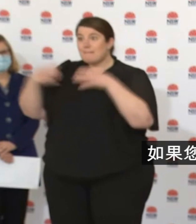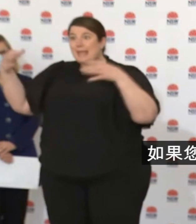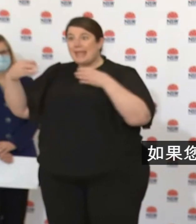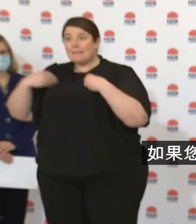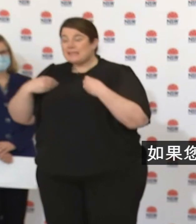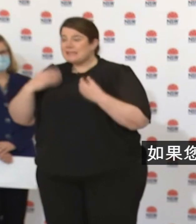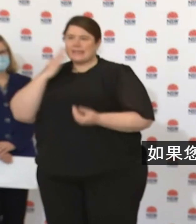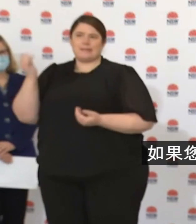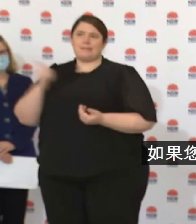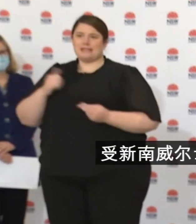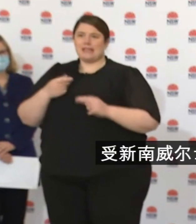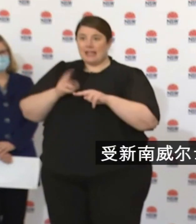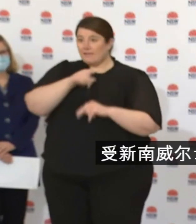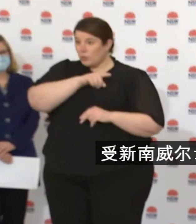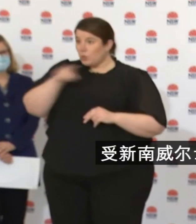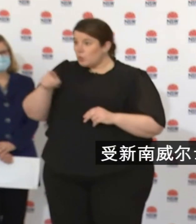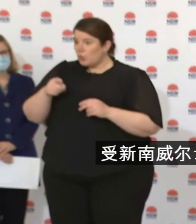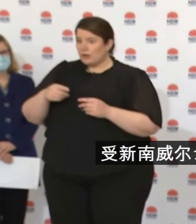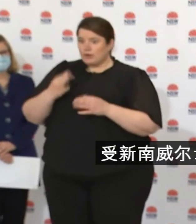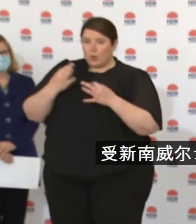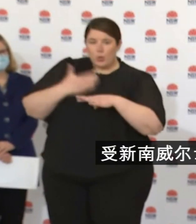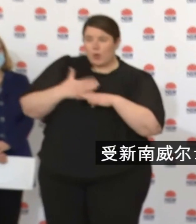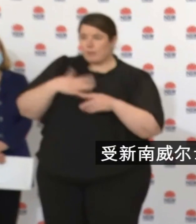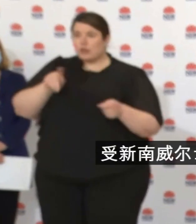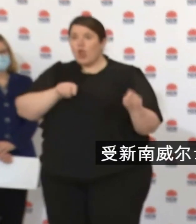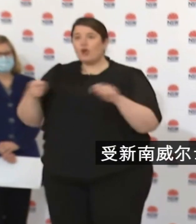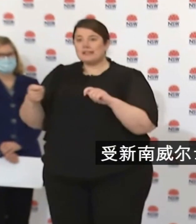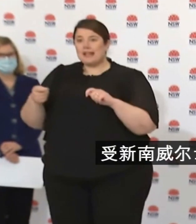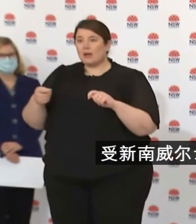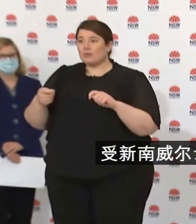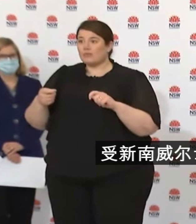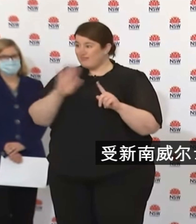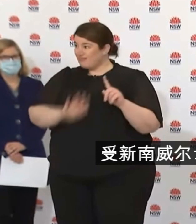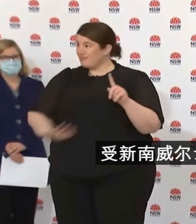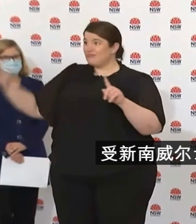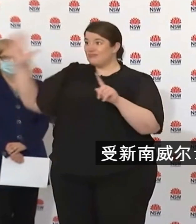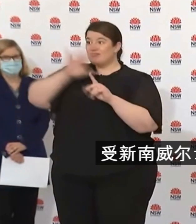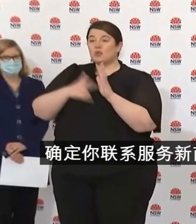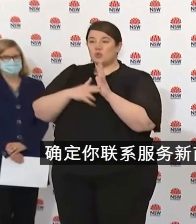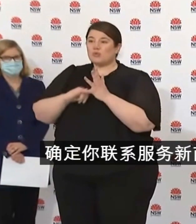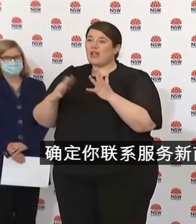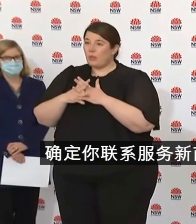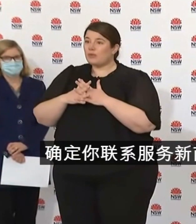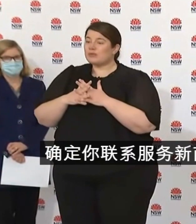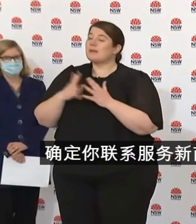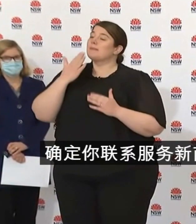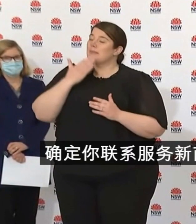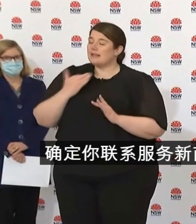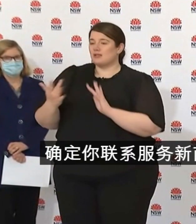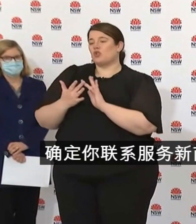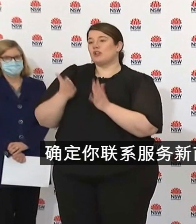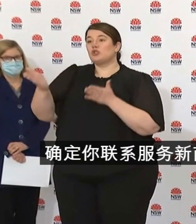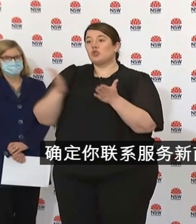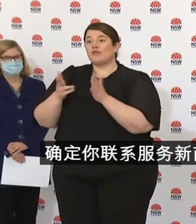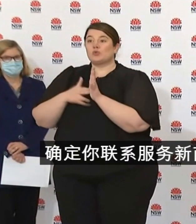or large. If you've been impacted by the lockdown anywhere in New South Wales, please make sure you contact Service New South